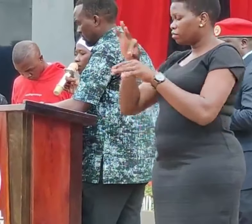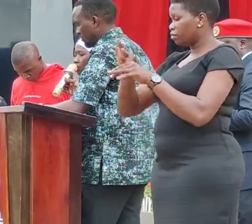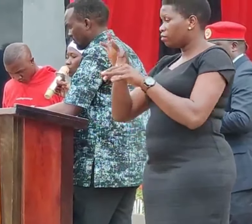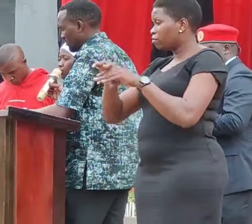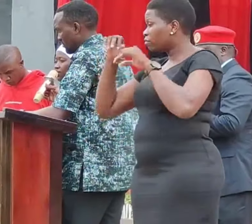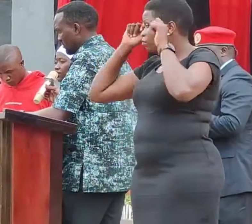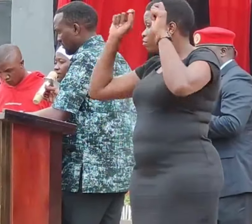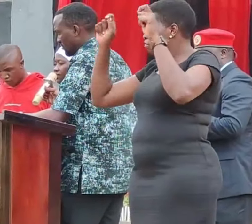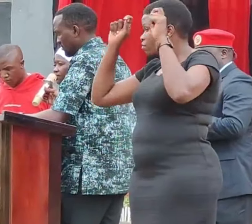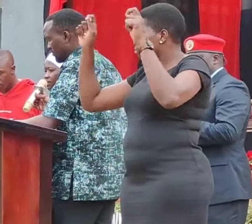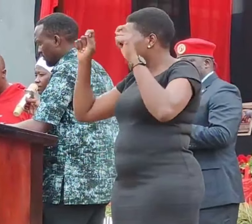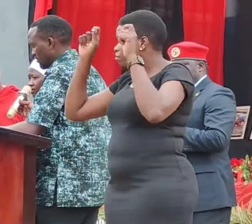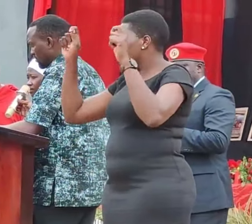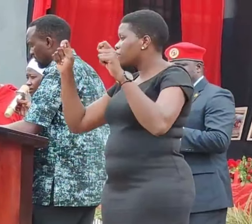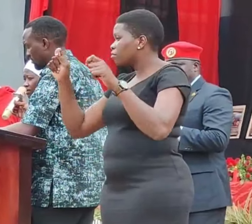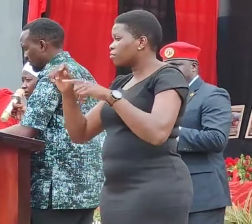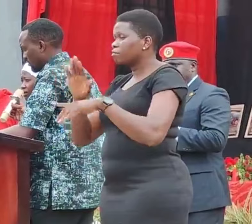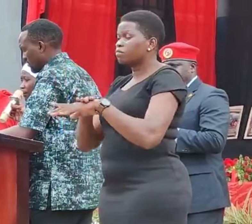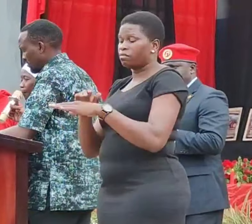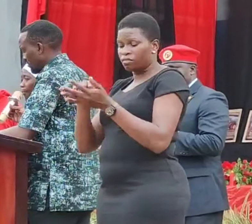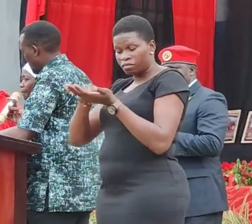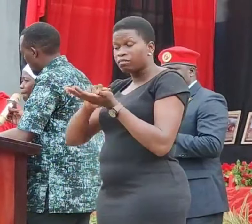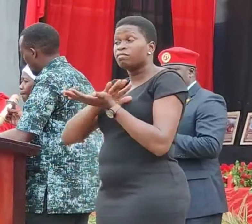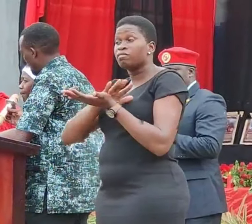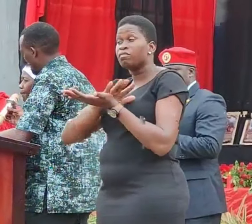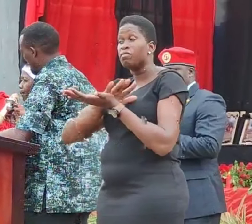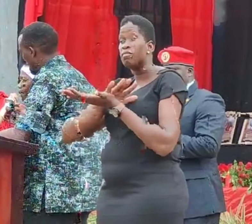campaign. On Thursday.